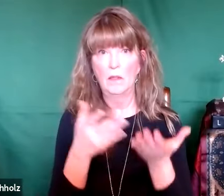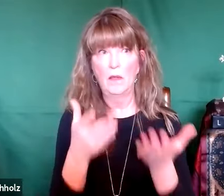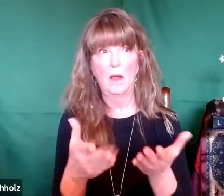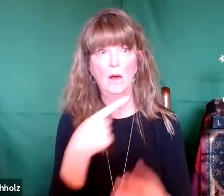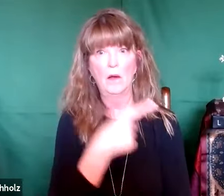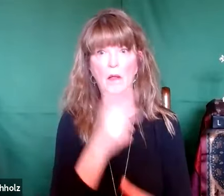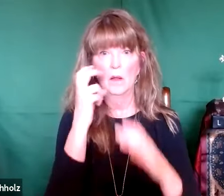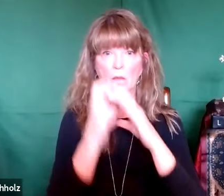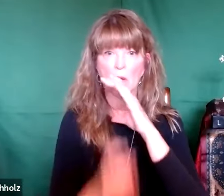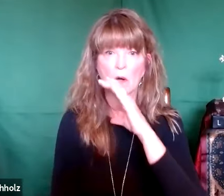Without a doubt,